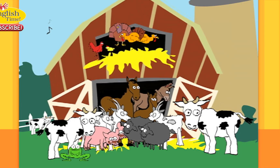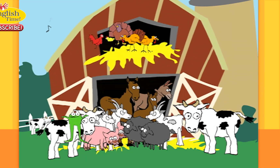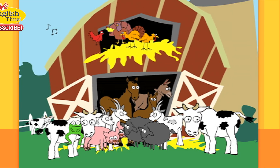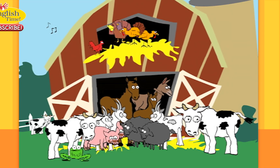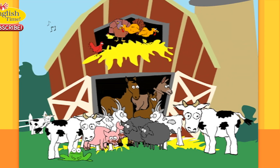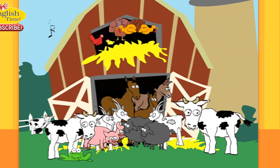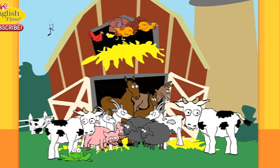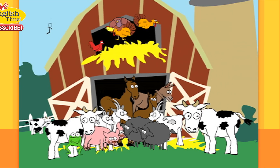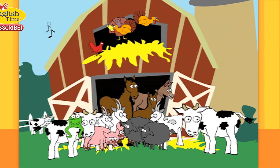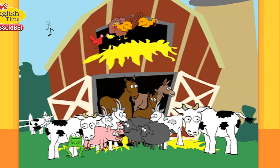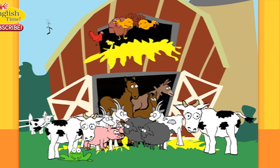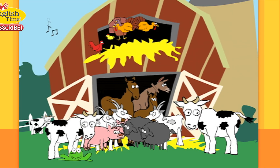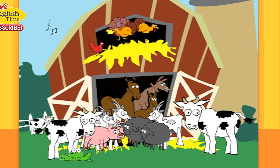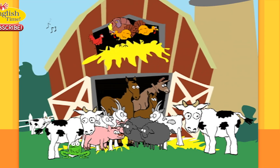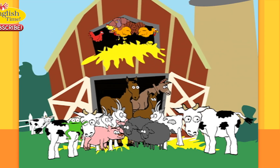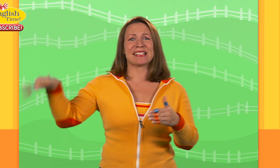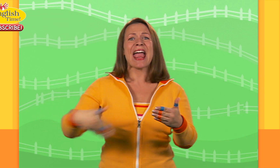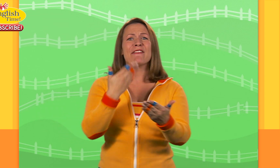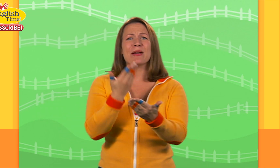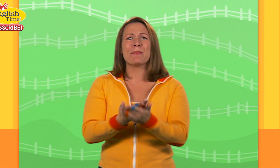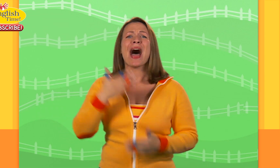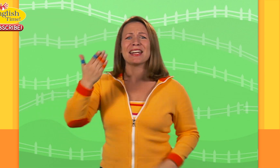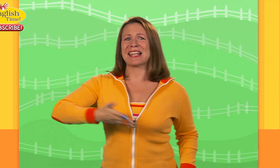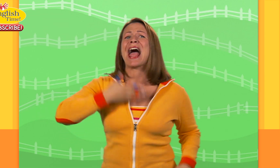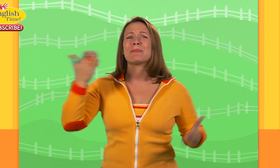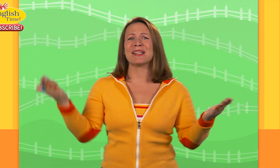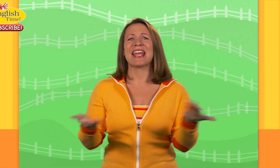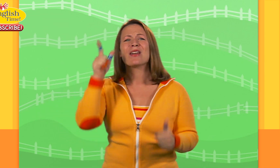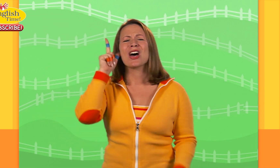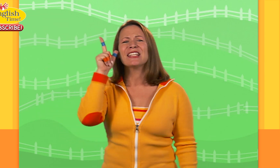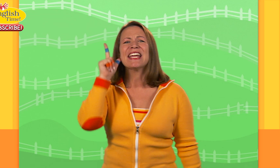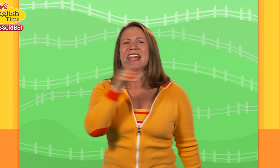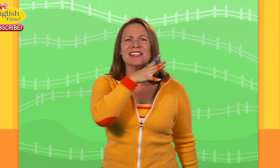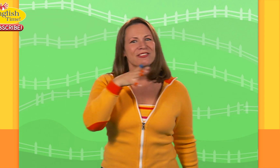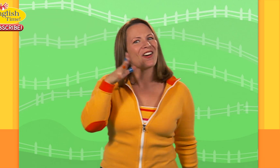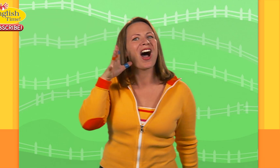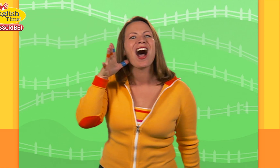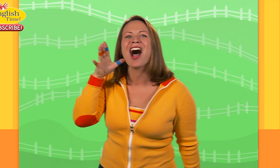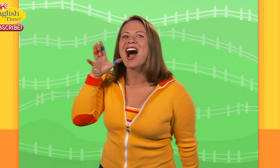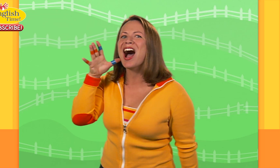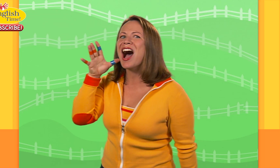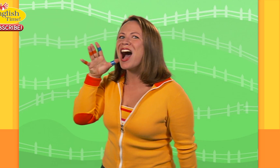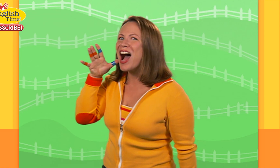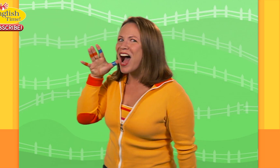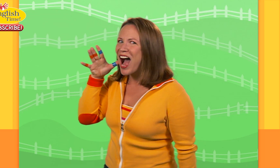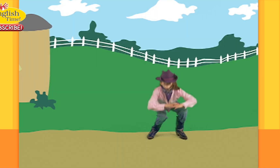and nobody's stopping, 'cause everybody's happy down on Leahs